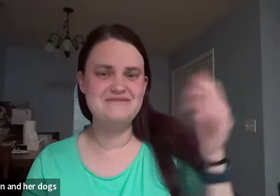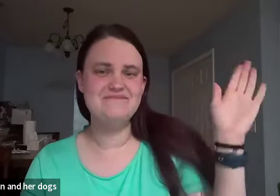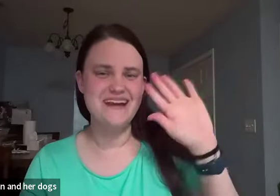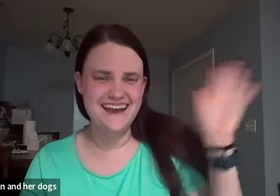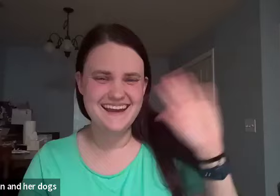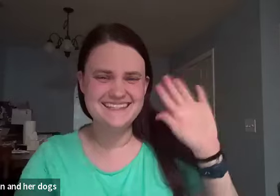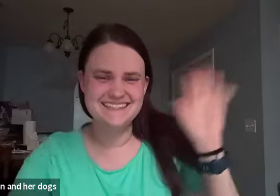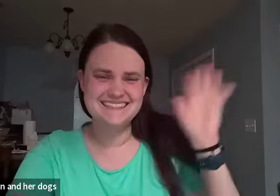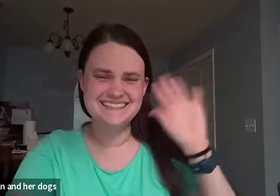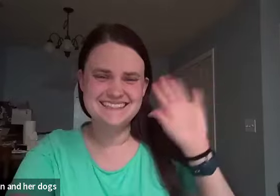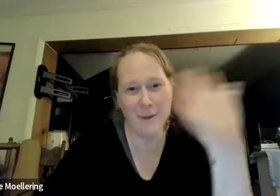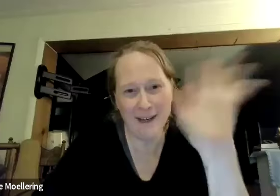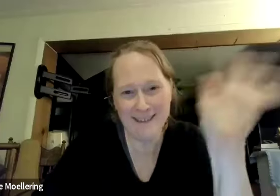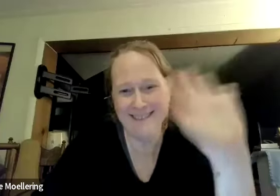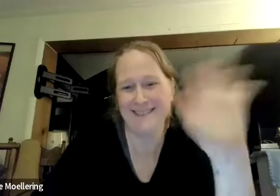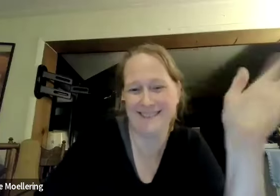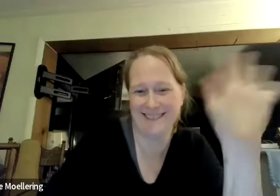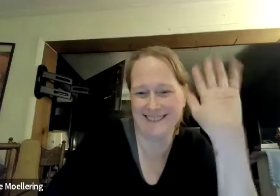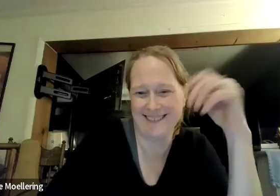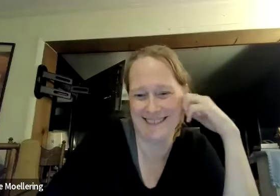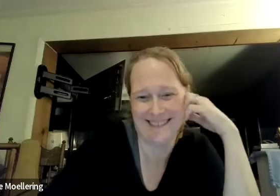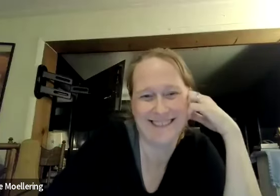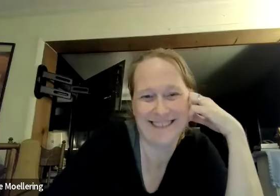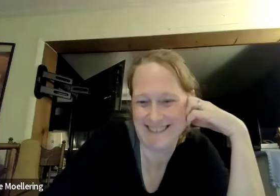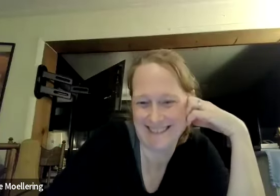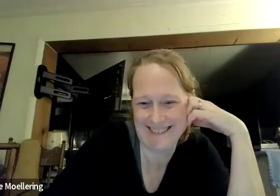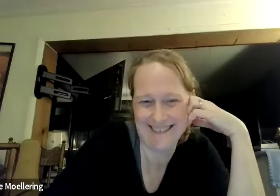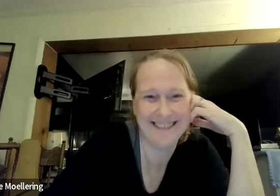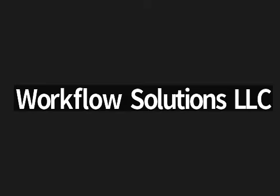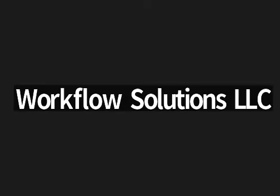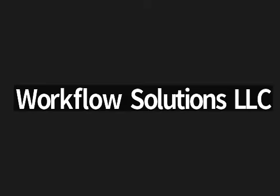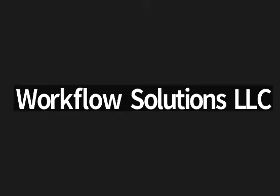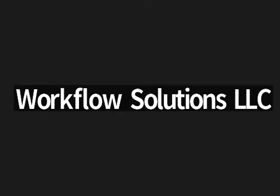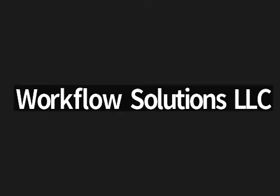Tuesday. Bye, guys. Buddy. Hi, thank you. Thank you. thank you.